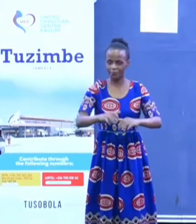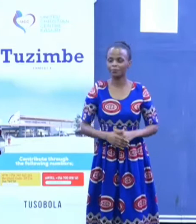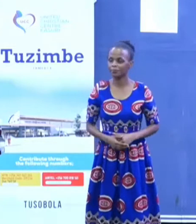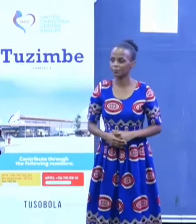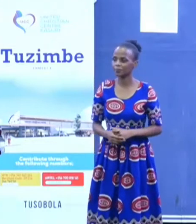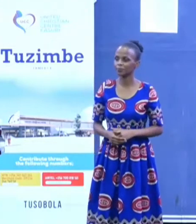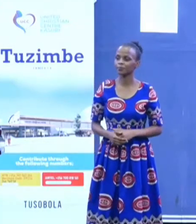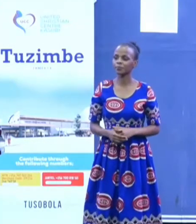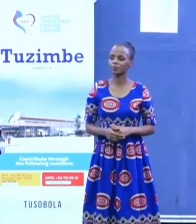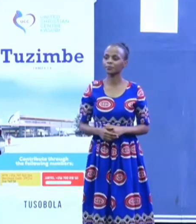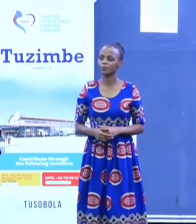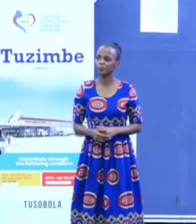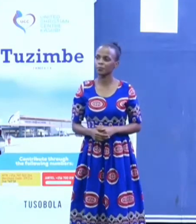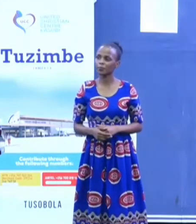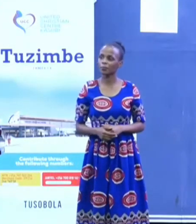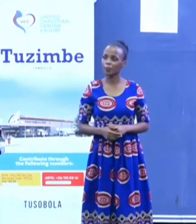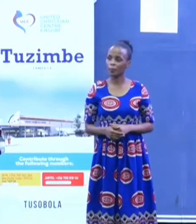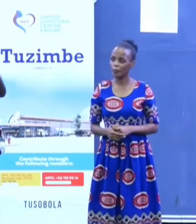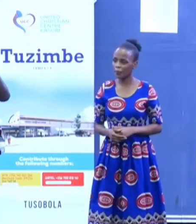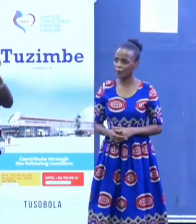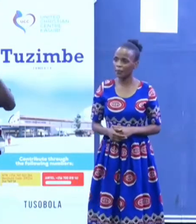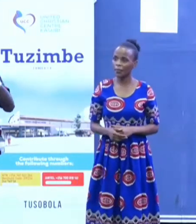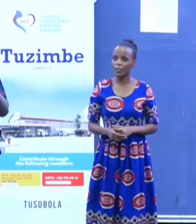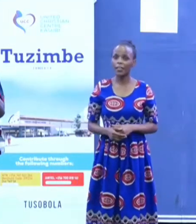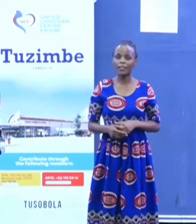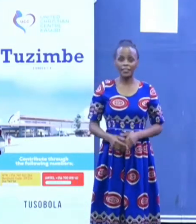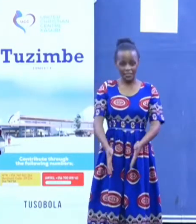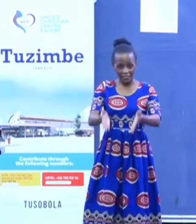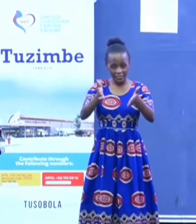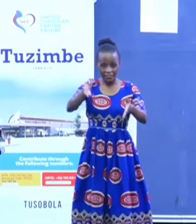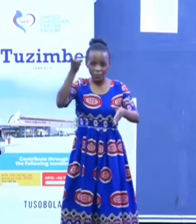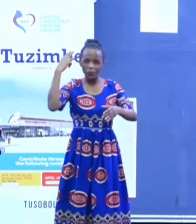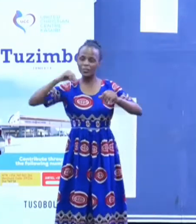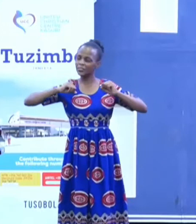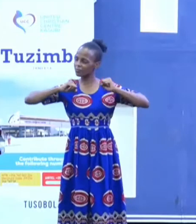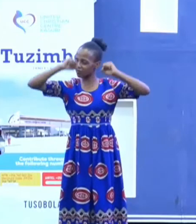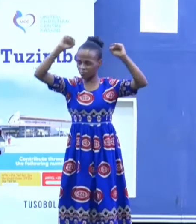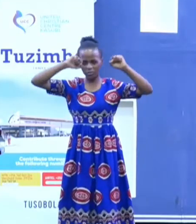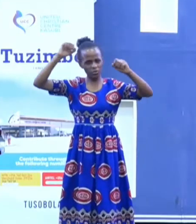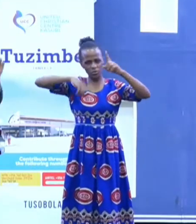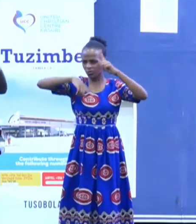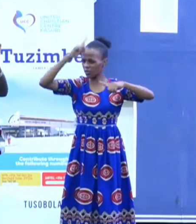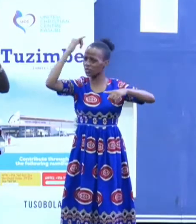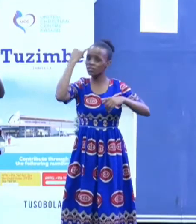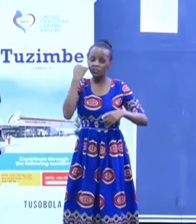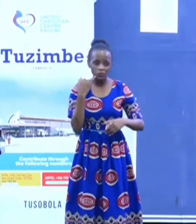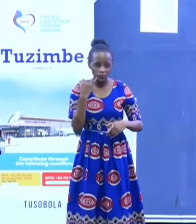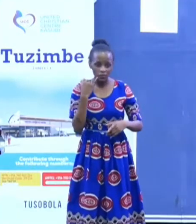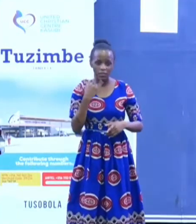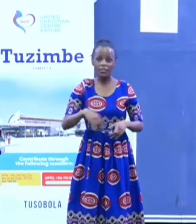his brother Esau's hands. So he blessed him. That was great